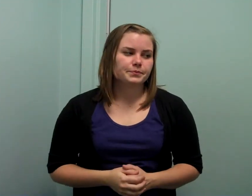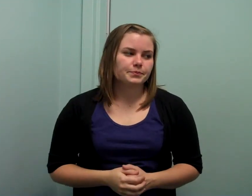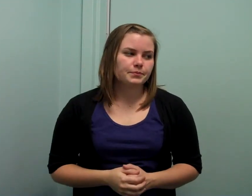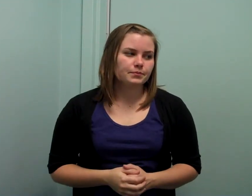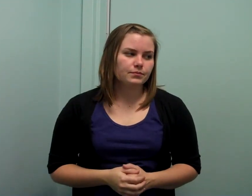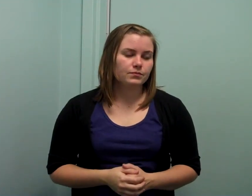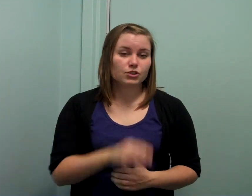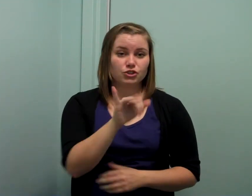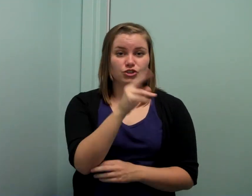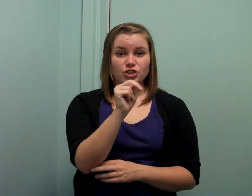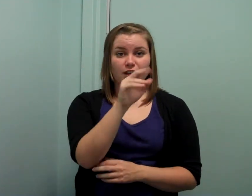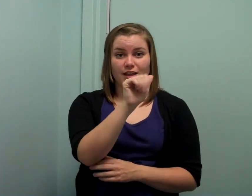John Quincy Adams